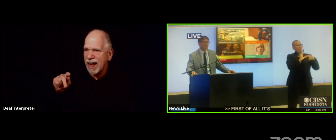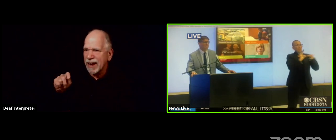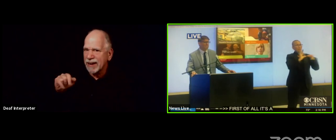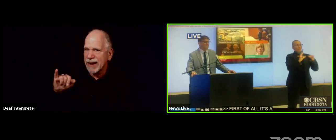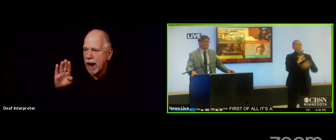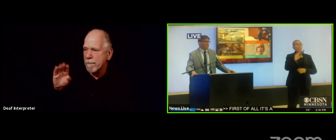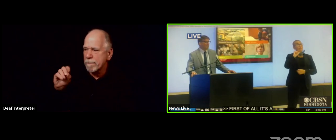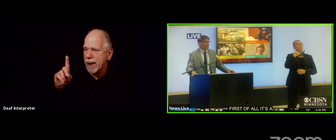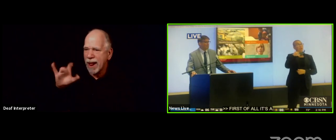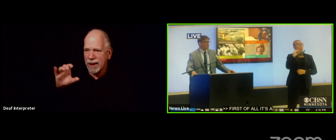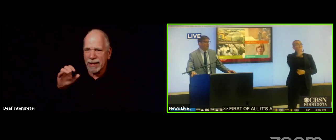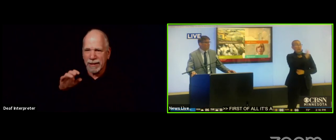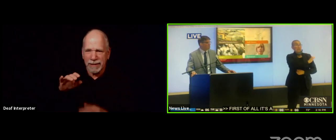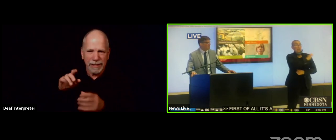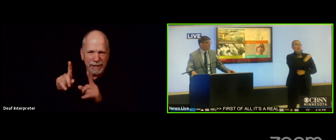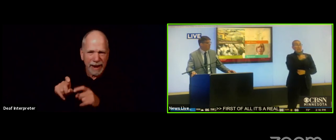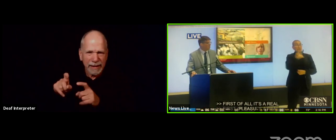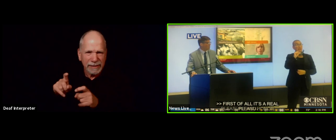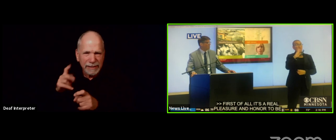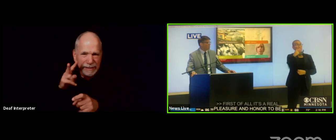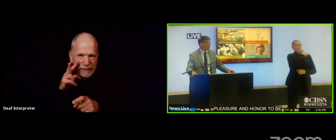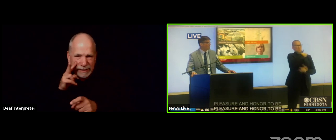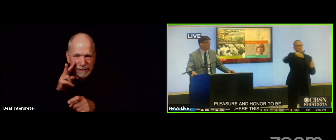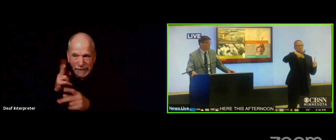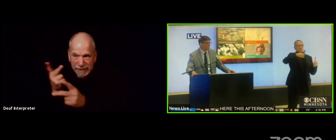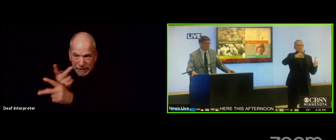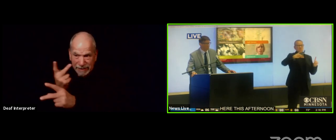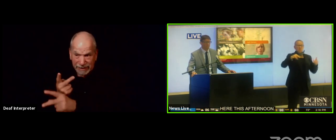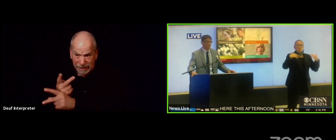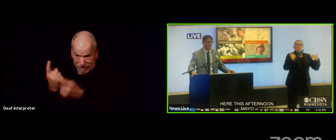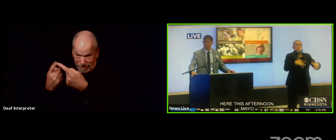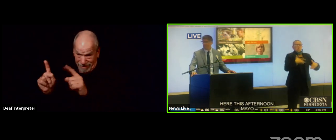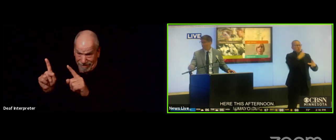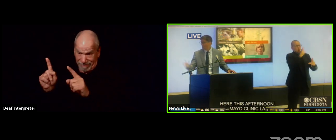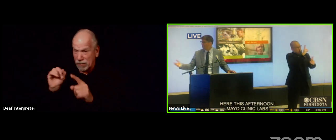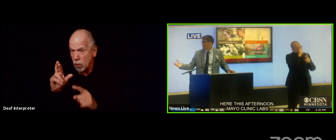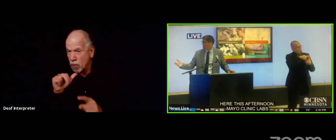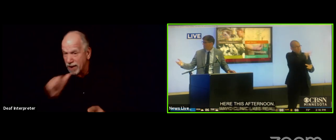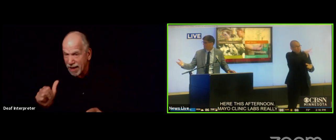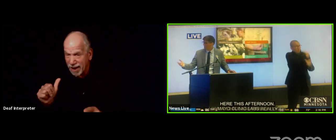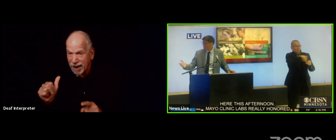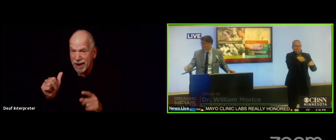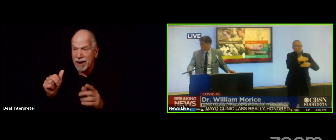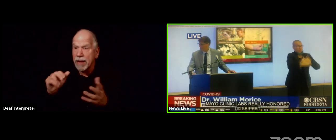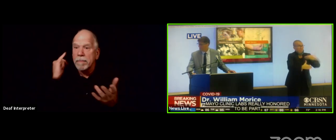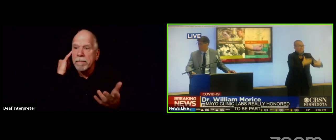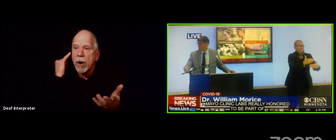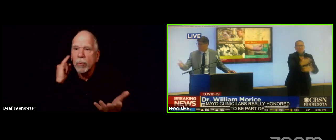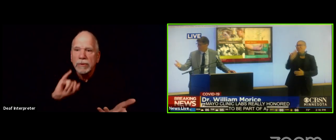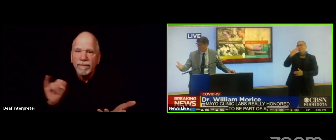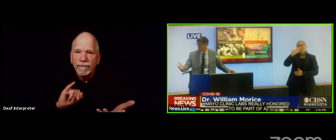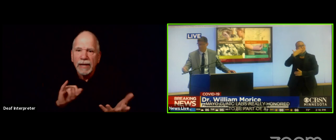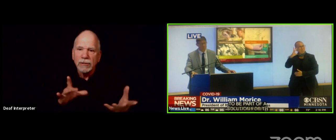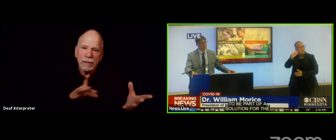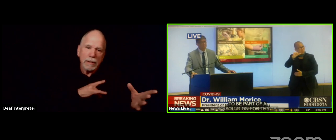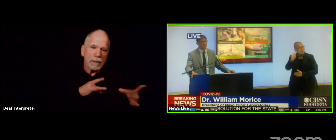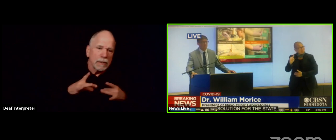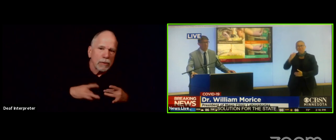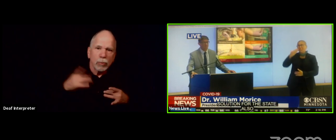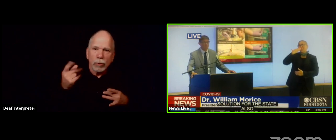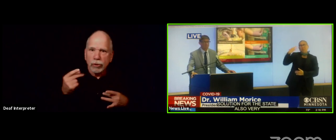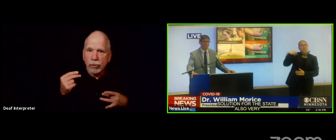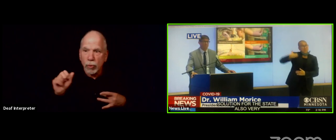Labs, really honored to be part of the solution for the state. Also very thankful to the governor for your leadership and Commissioner Malcolm.